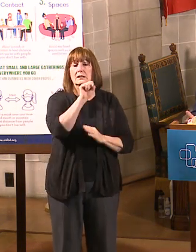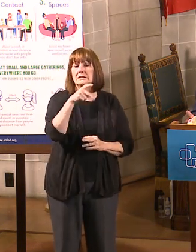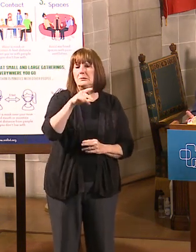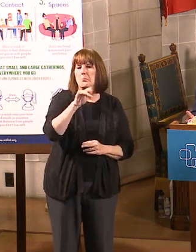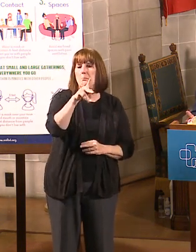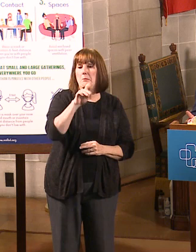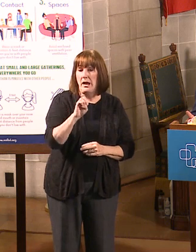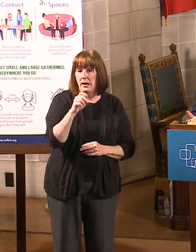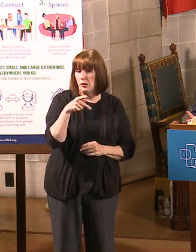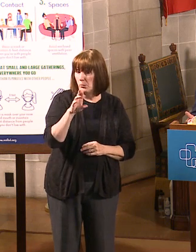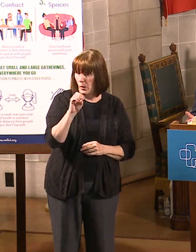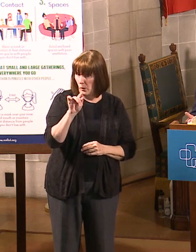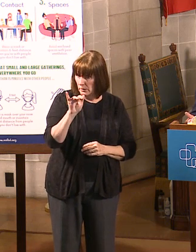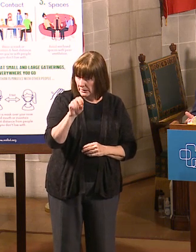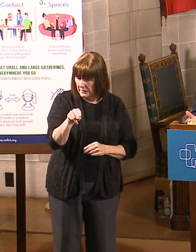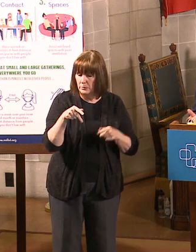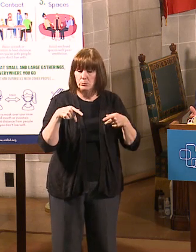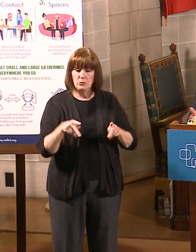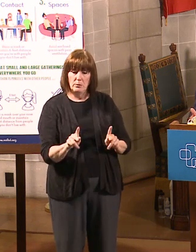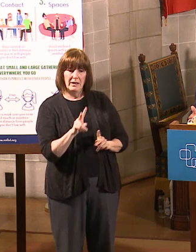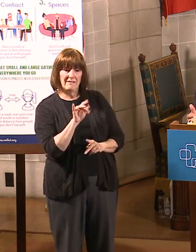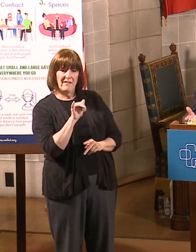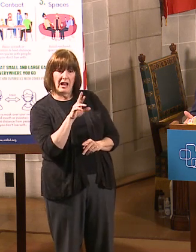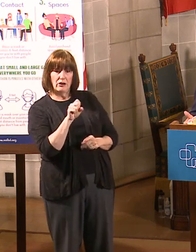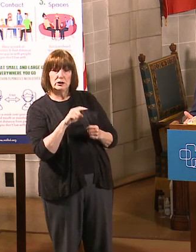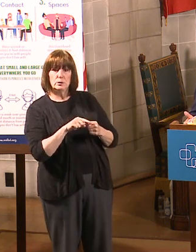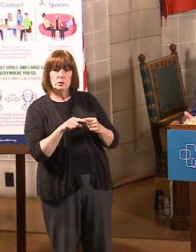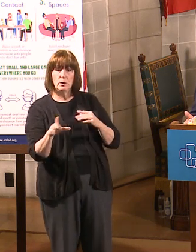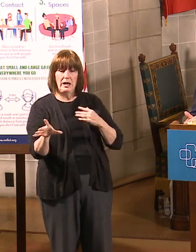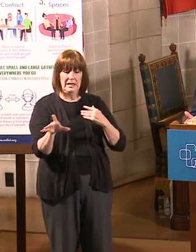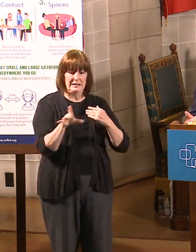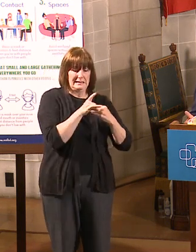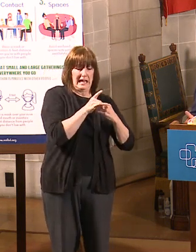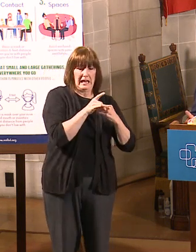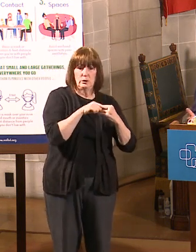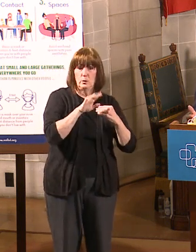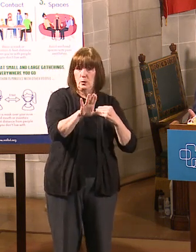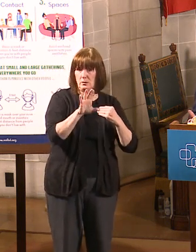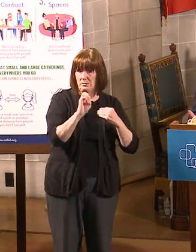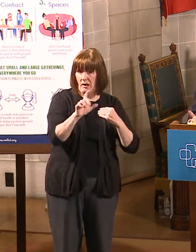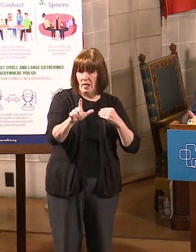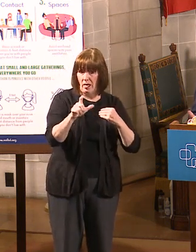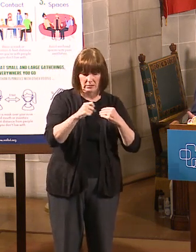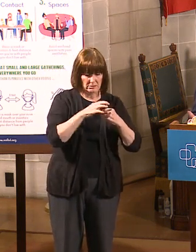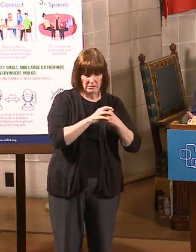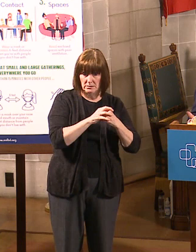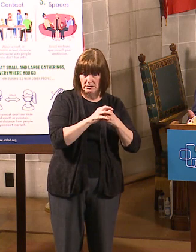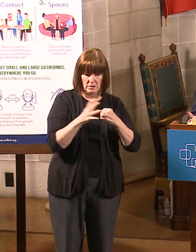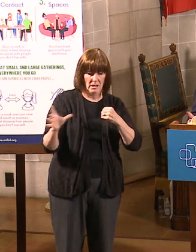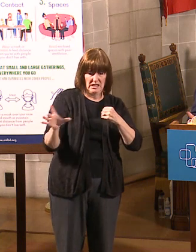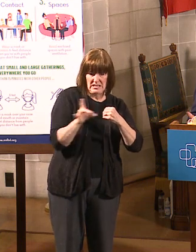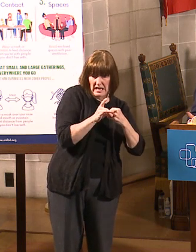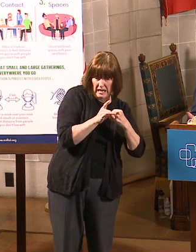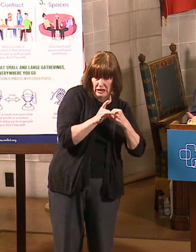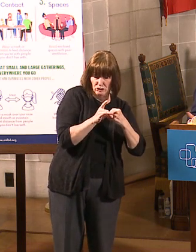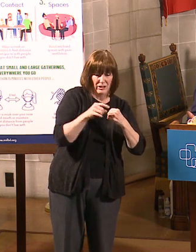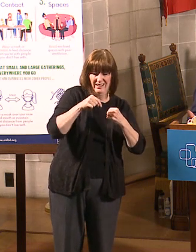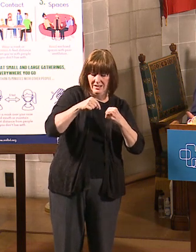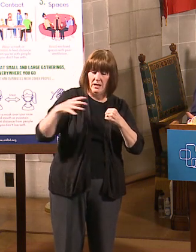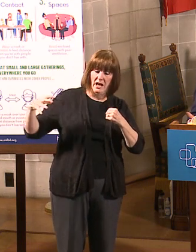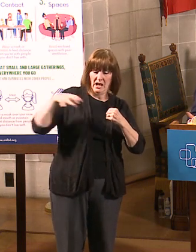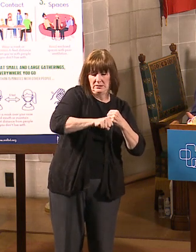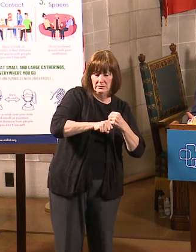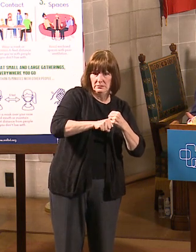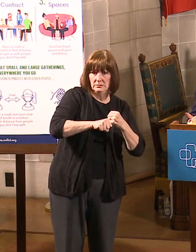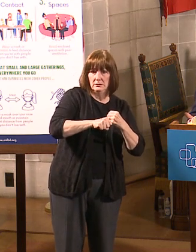protein that allows the virus to attach to your own cells. It attacks that part of the virus and